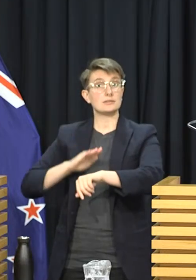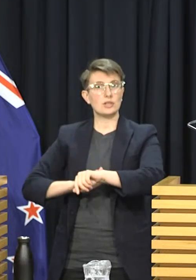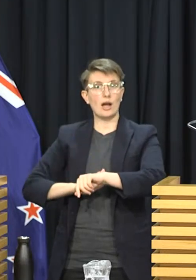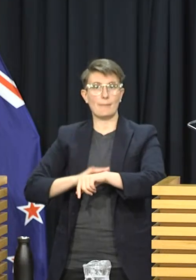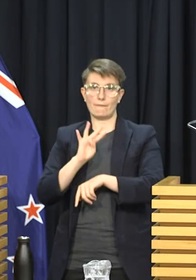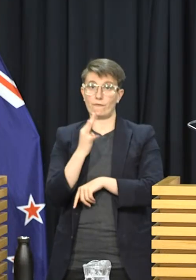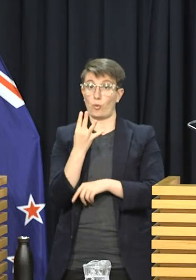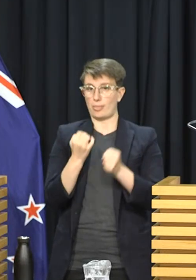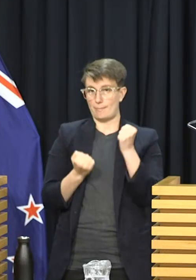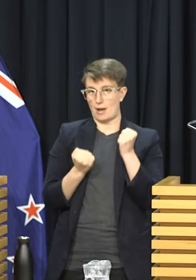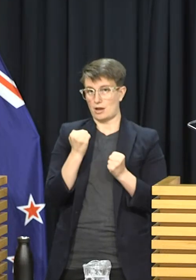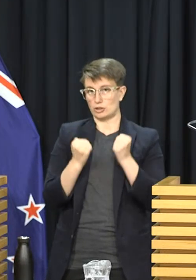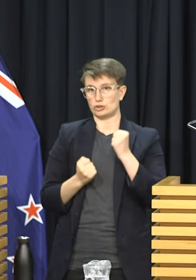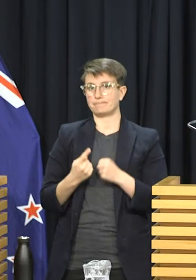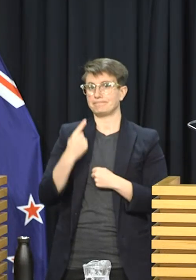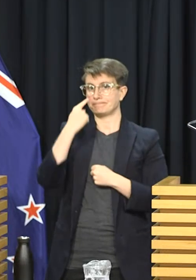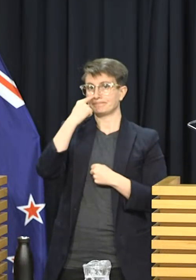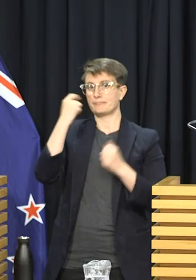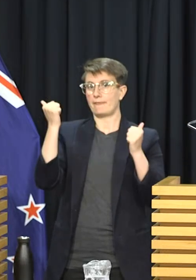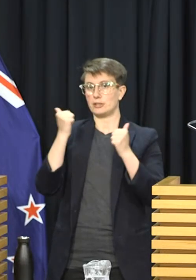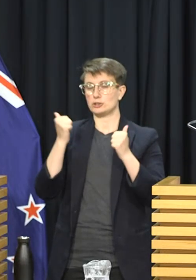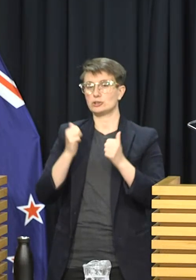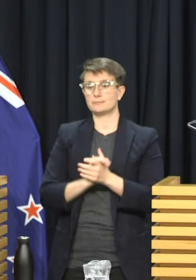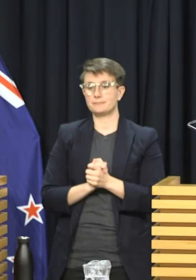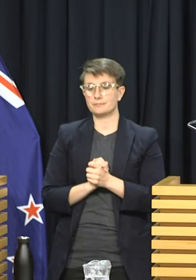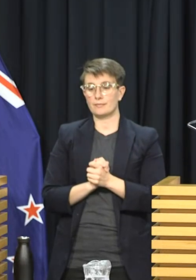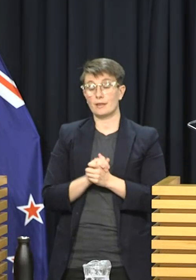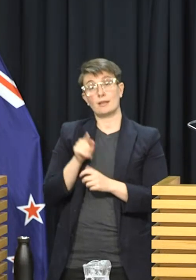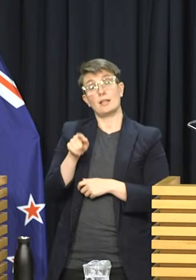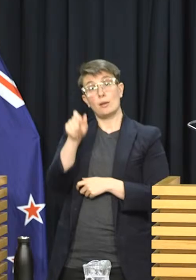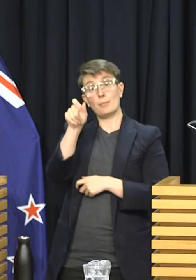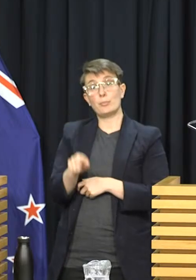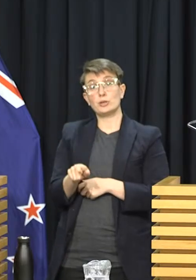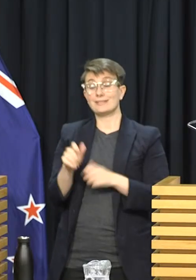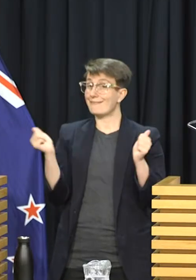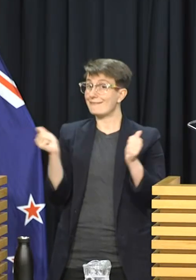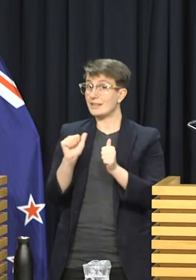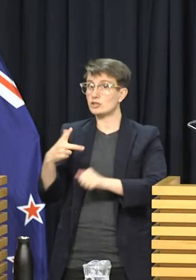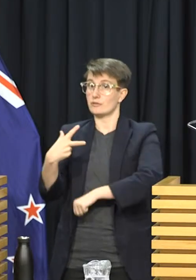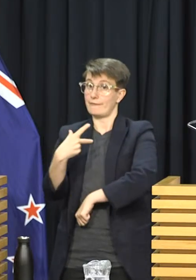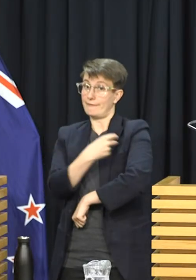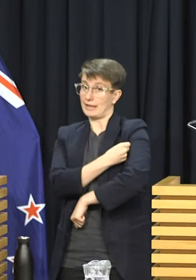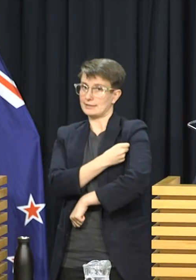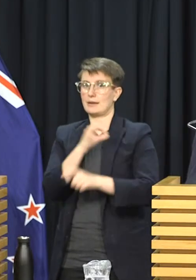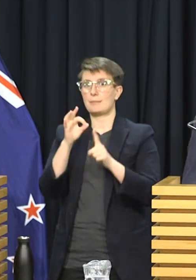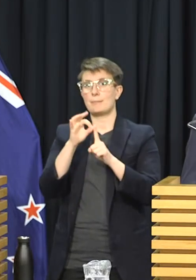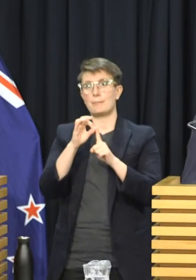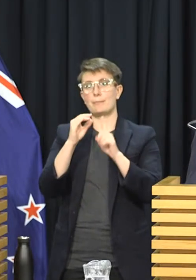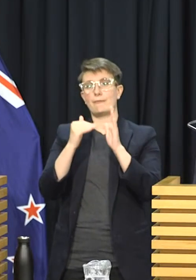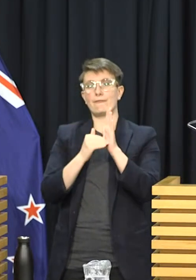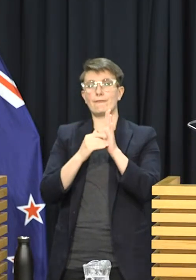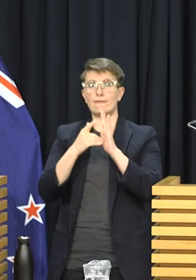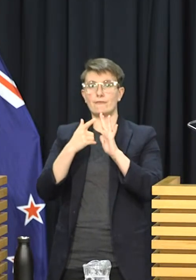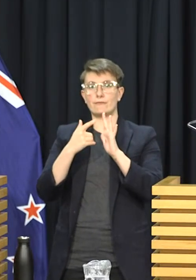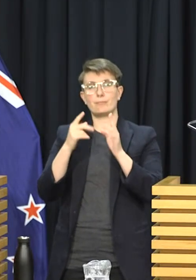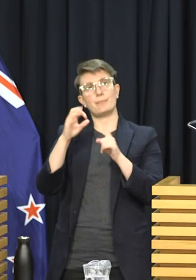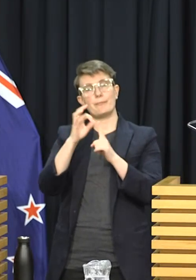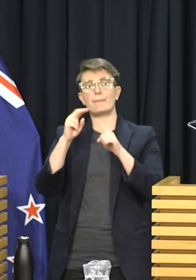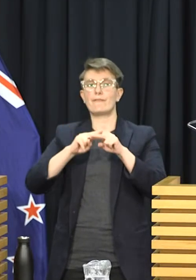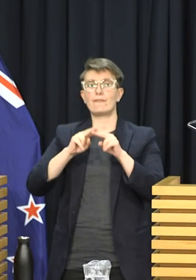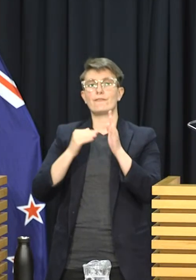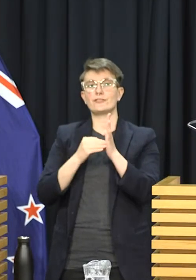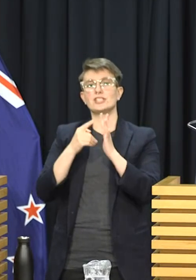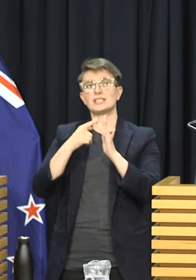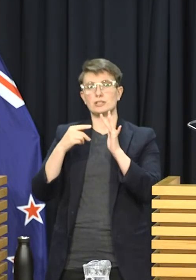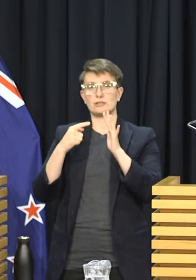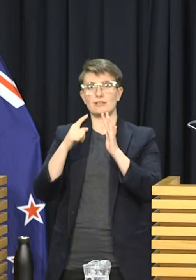also, as I think you're aware, received the Pfizer-BioNTech vaccine as part of our border worker vaccination program. The first dose was on the 23rd